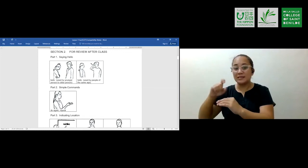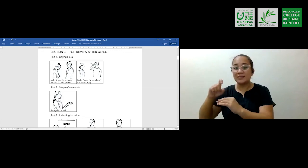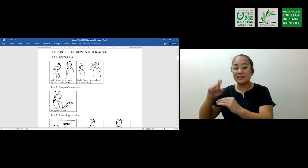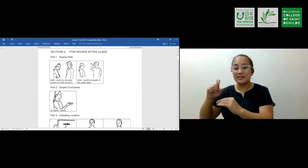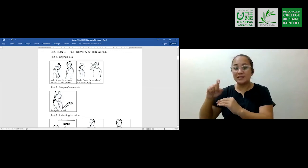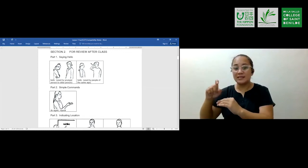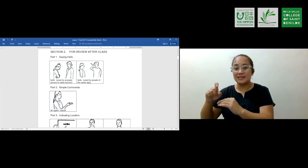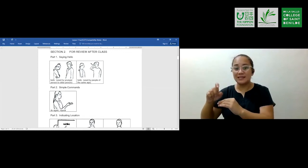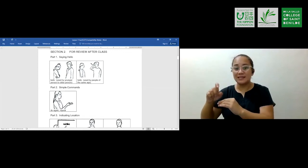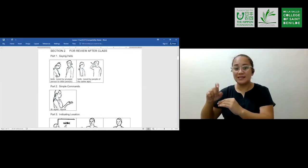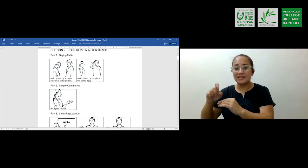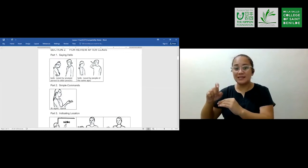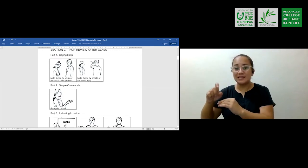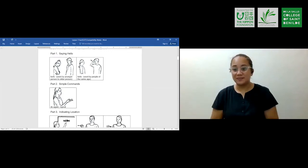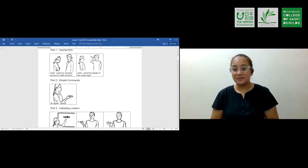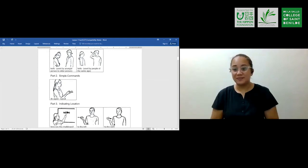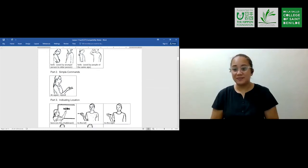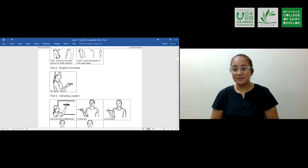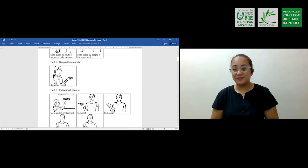Okay.